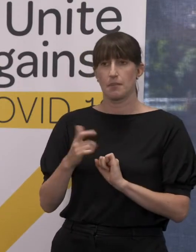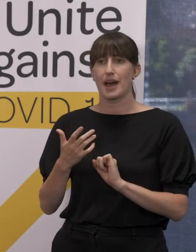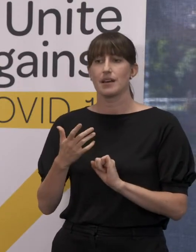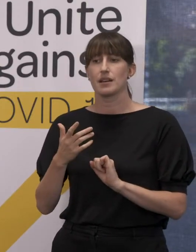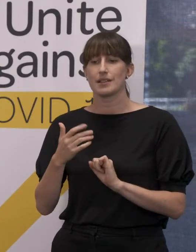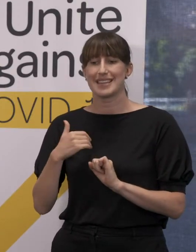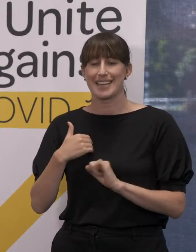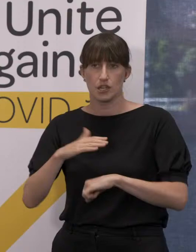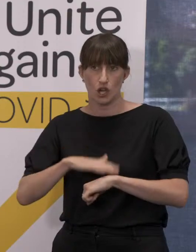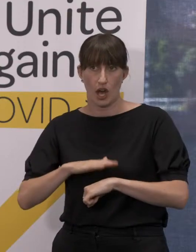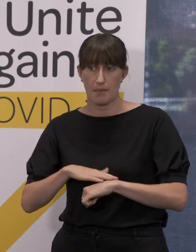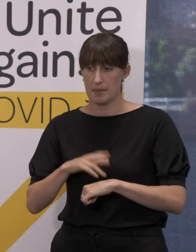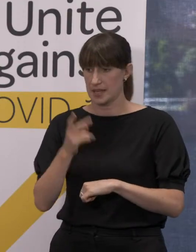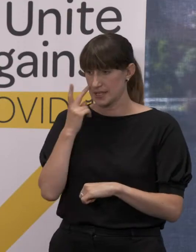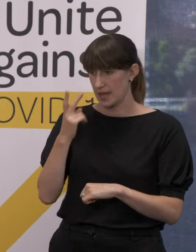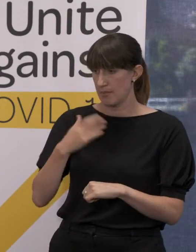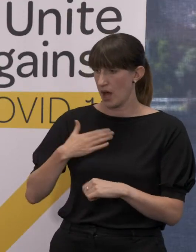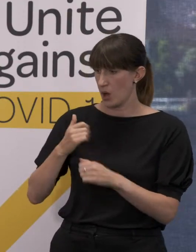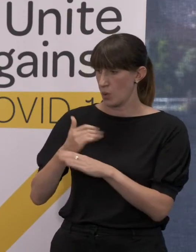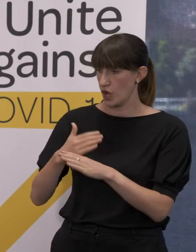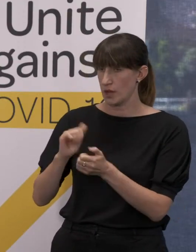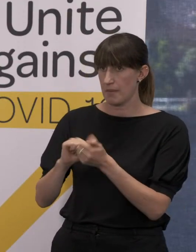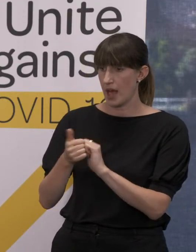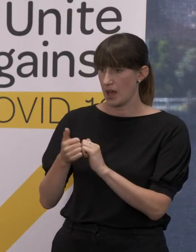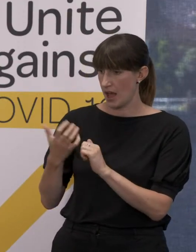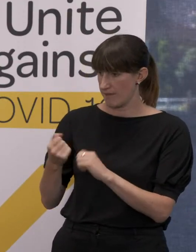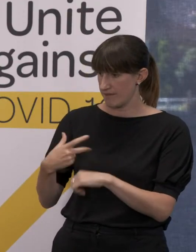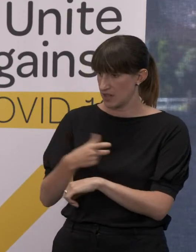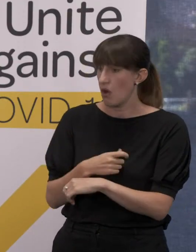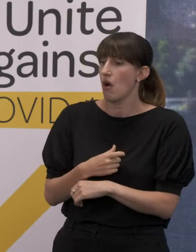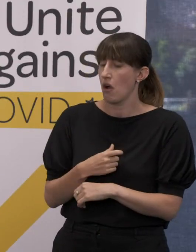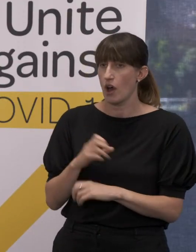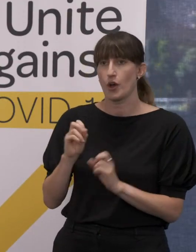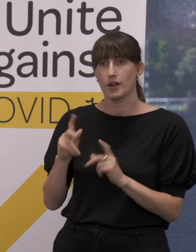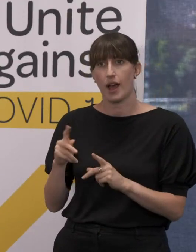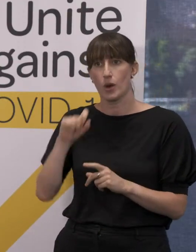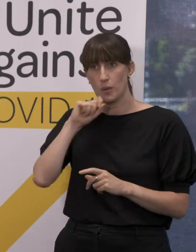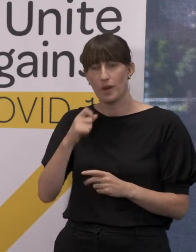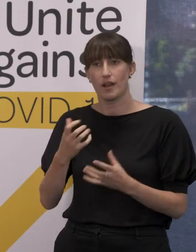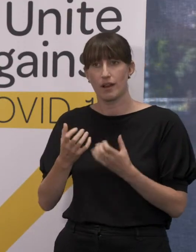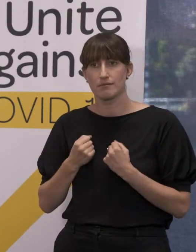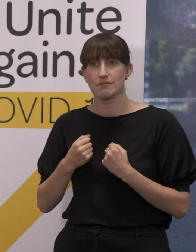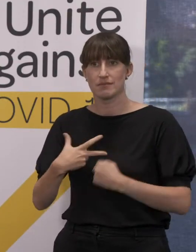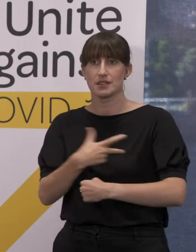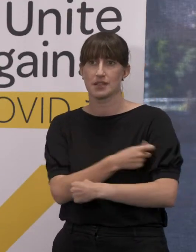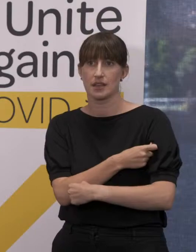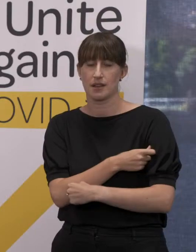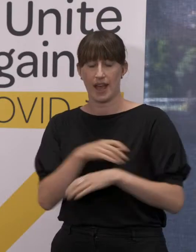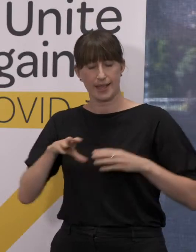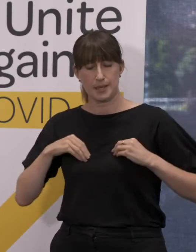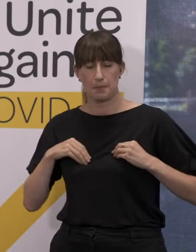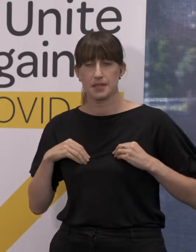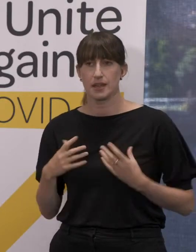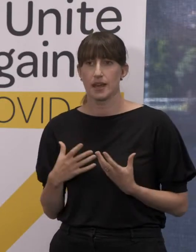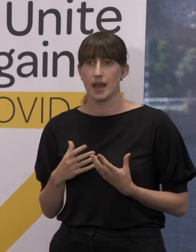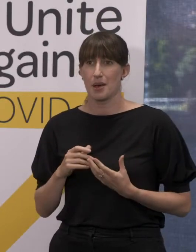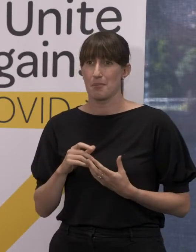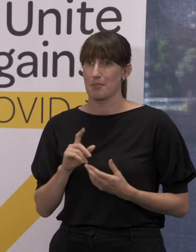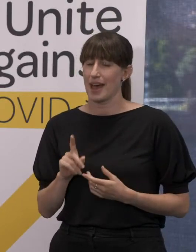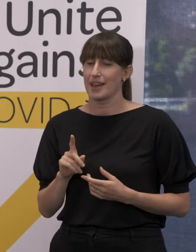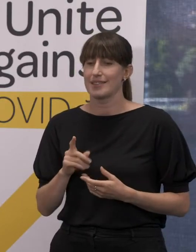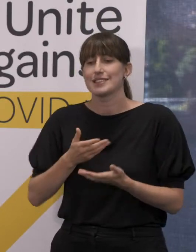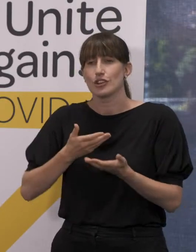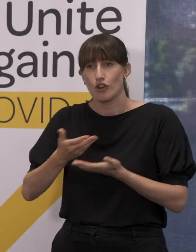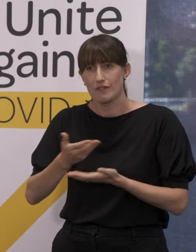colleagues doing it, they felt more comfortable. Everyone needed to be given that opportunity. So it wasn't just, if you don't take it the first time, that's it, you're out. There's a